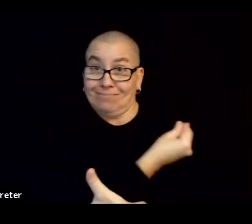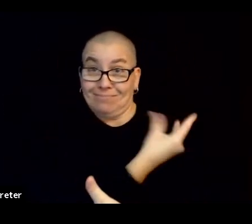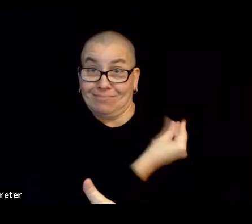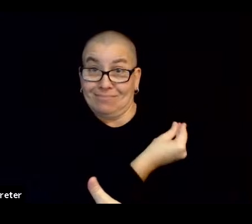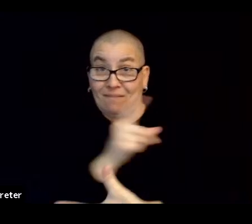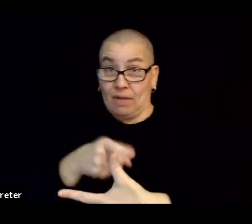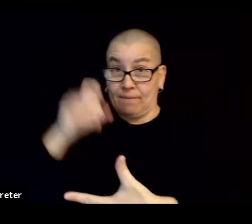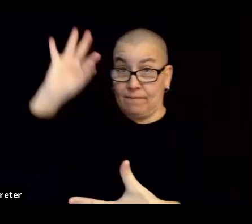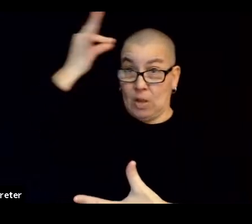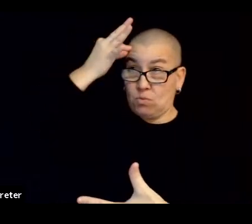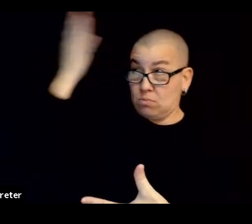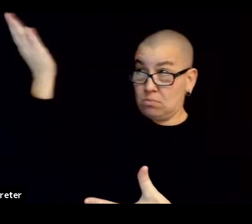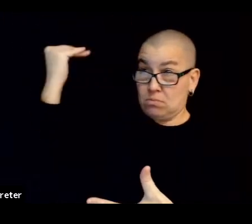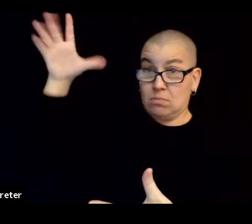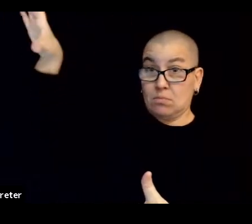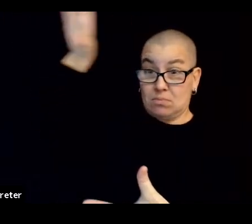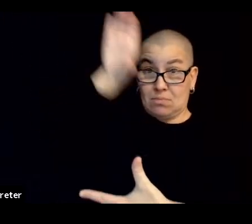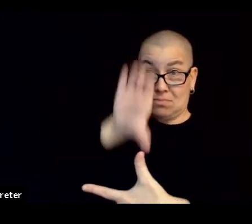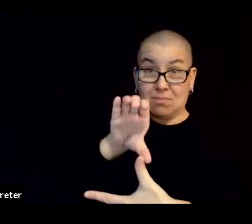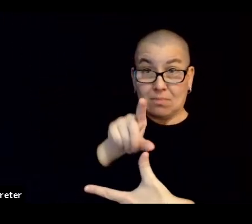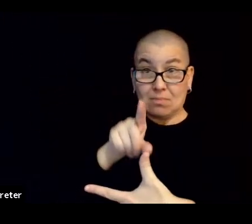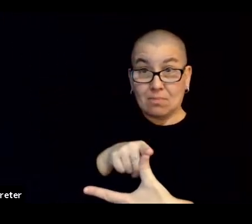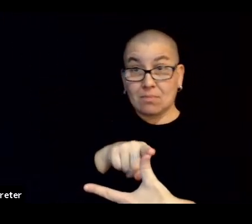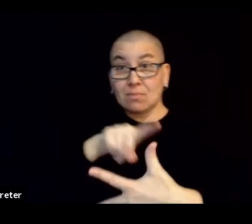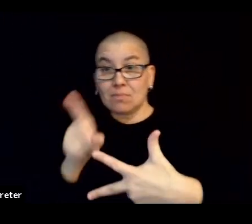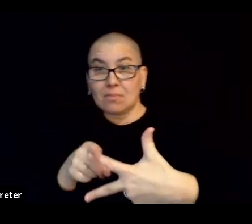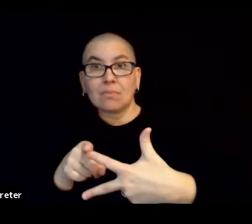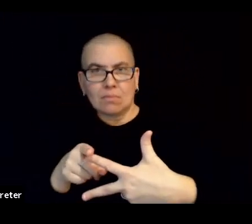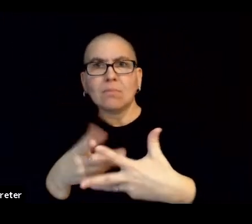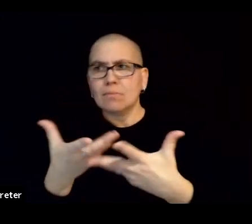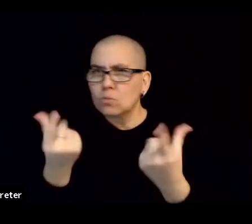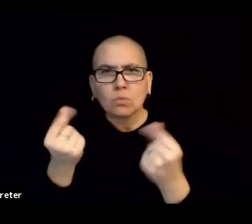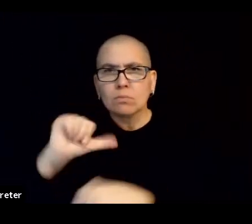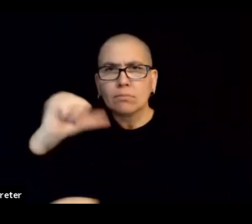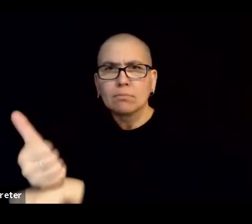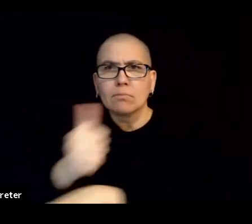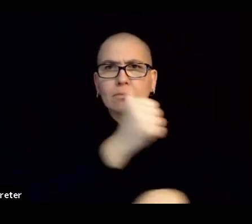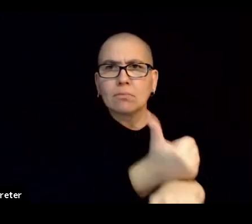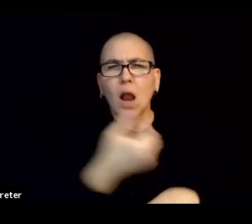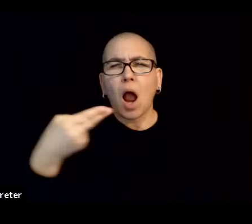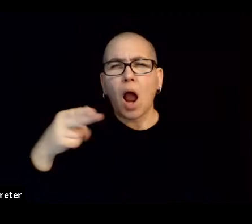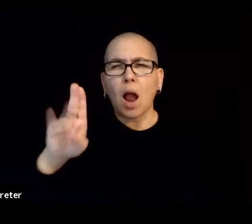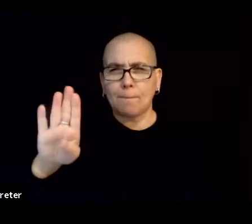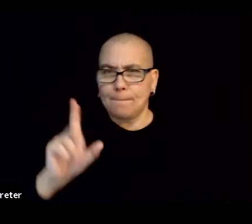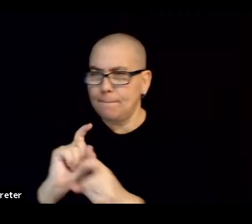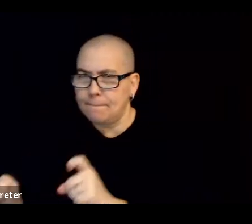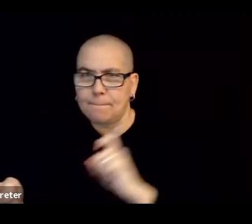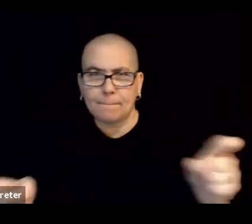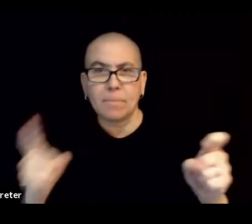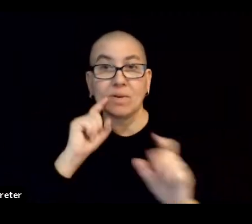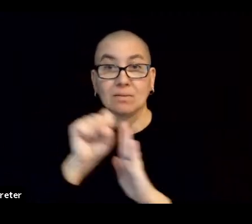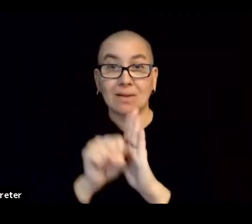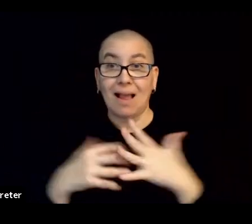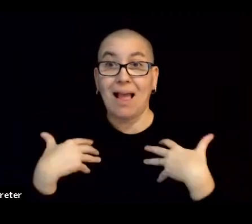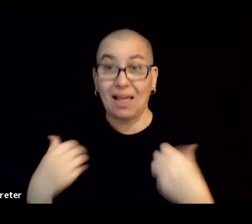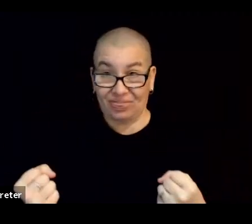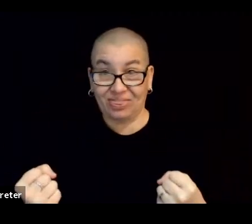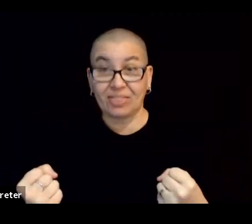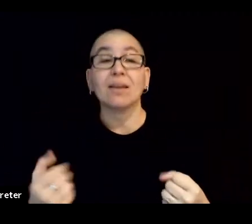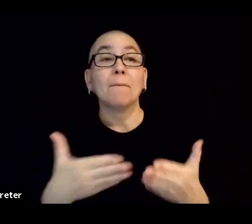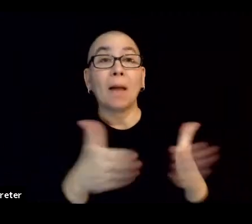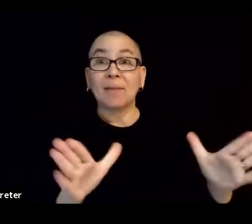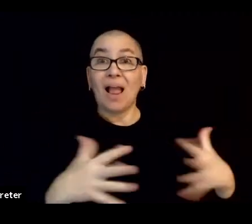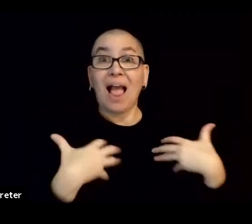Secondly, appropriate allocation of vaccine by the state health department. And third, public health and health system sites that